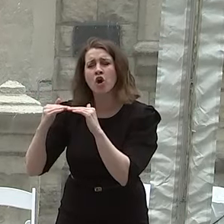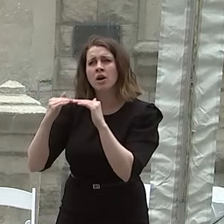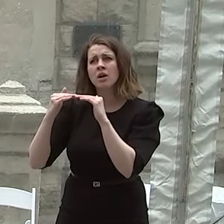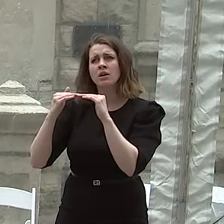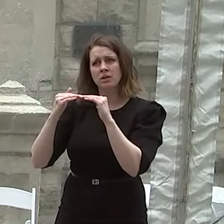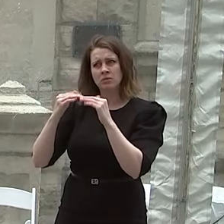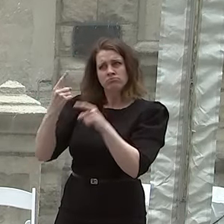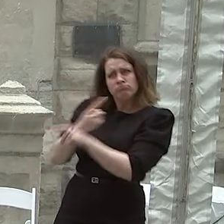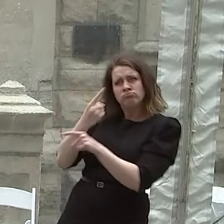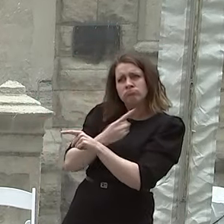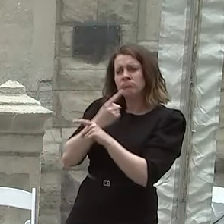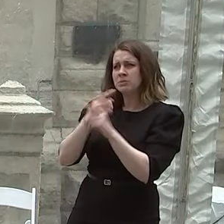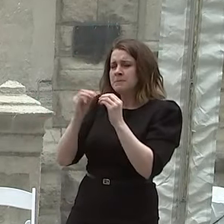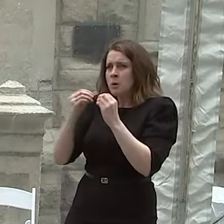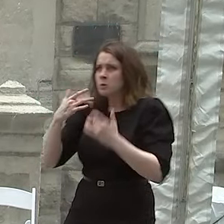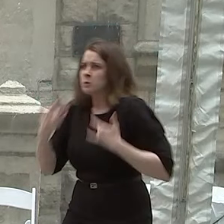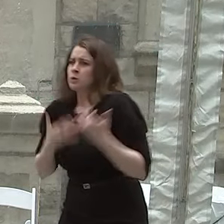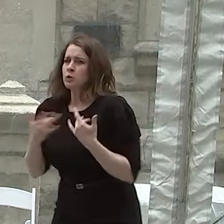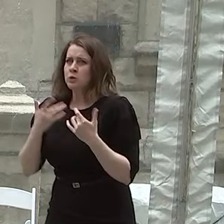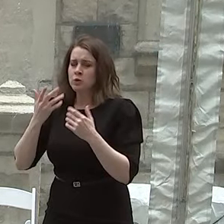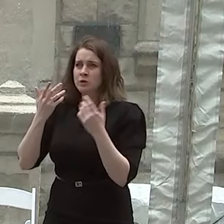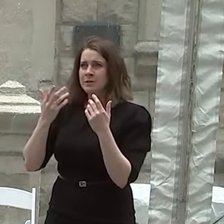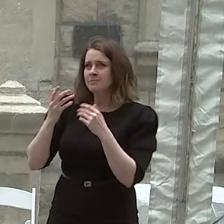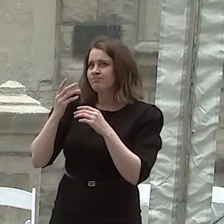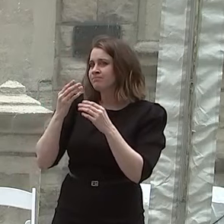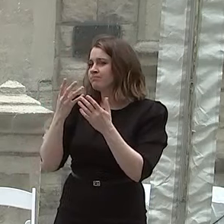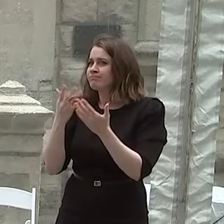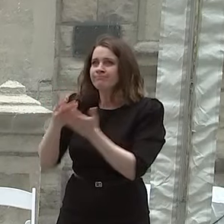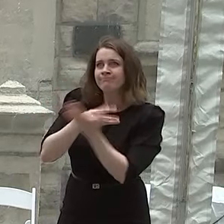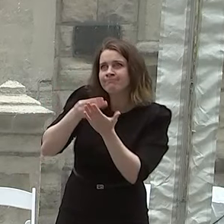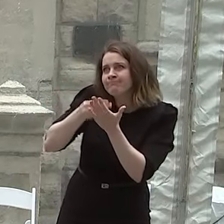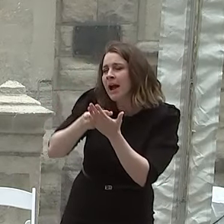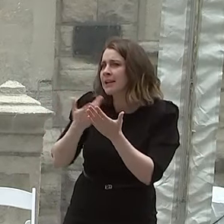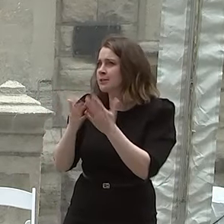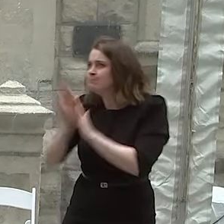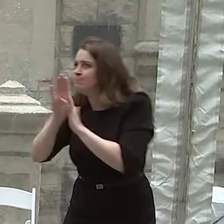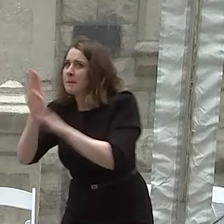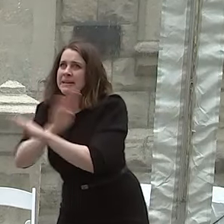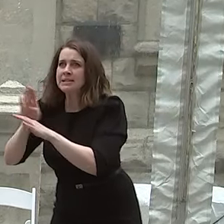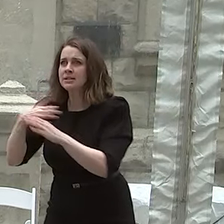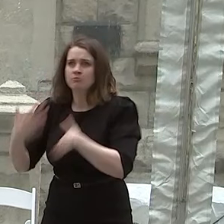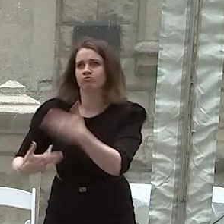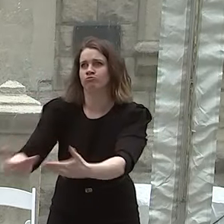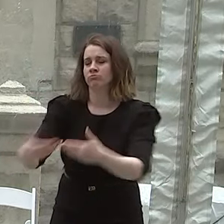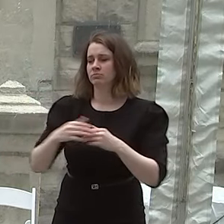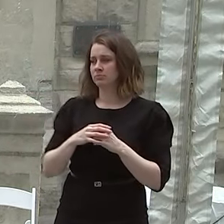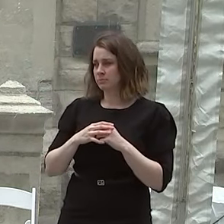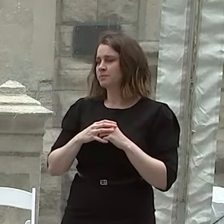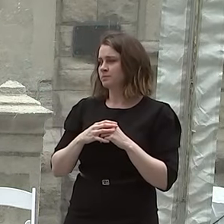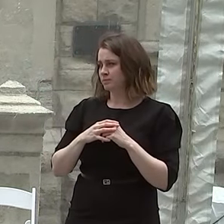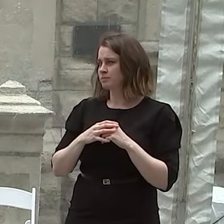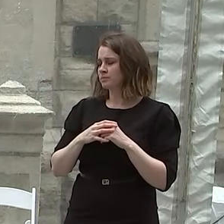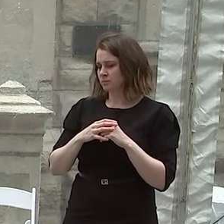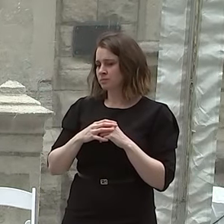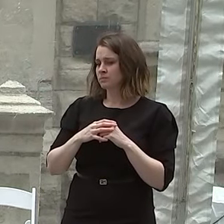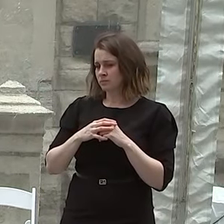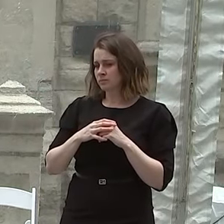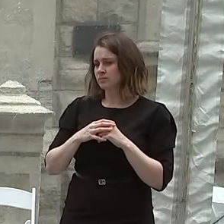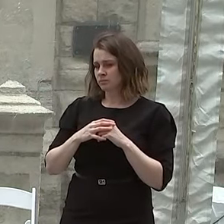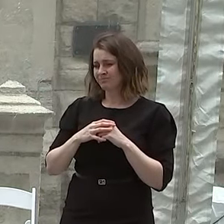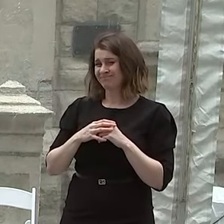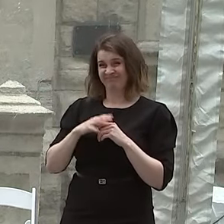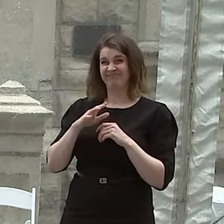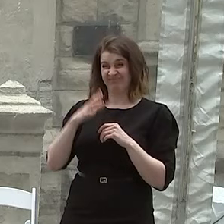vibrant Chicago, just like we did after the Great Fire. It's crystal clear that there has been and will continue to be